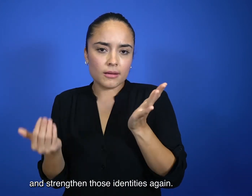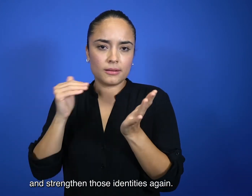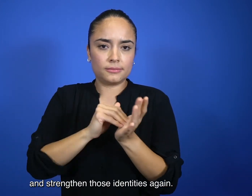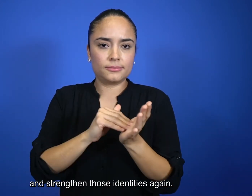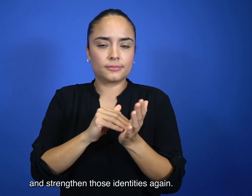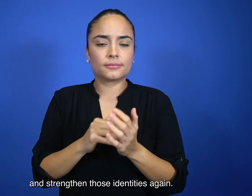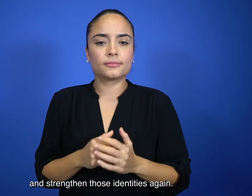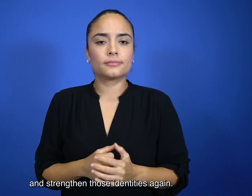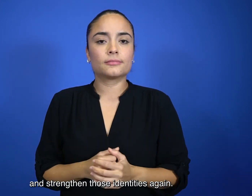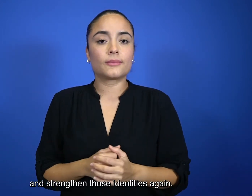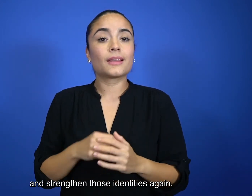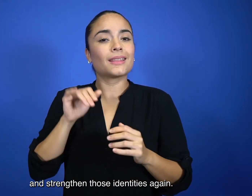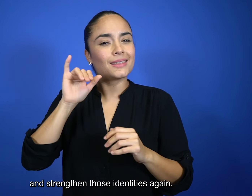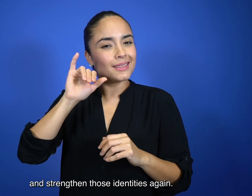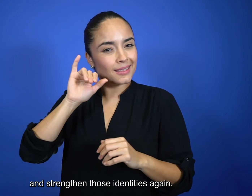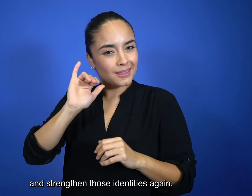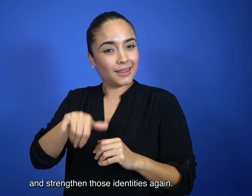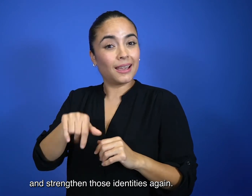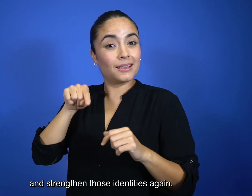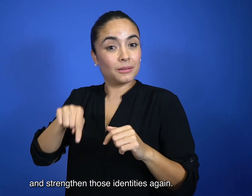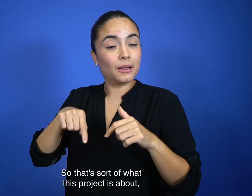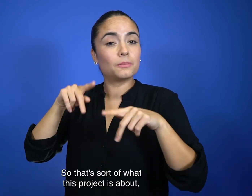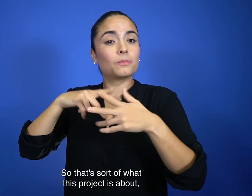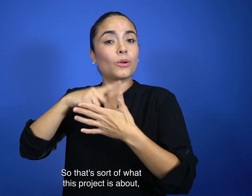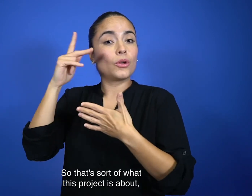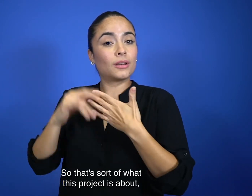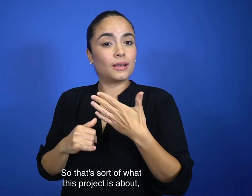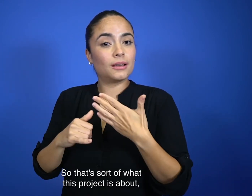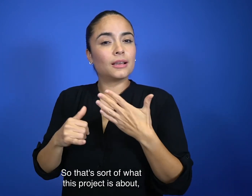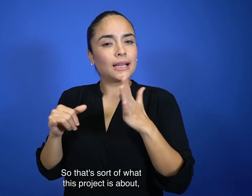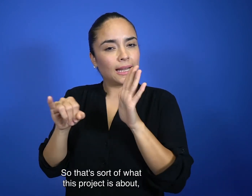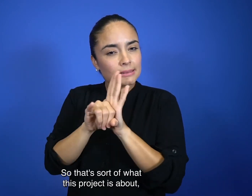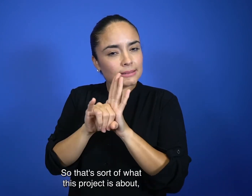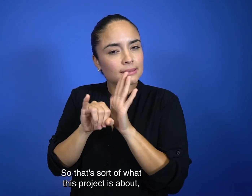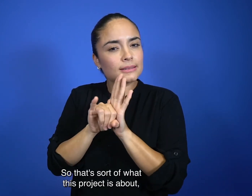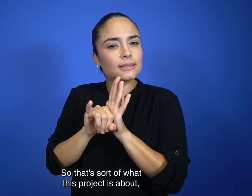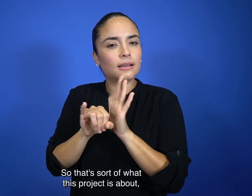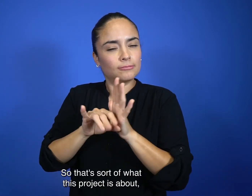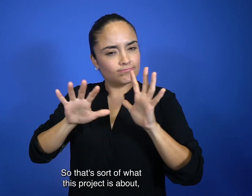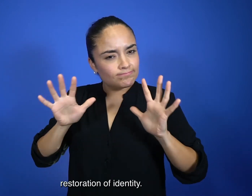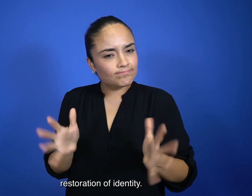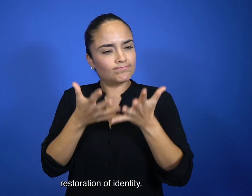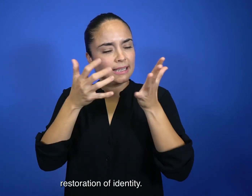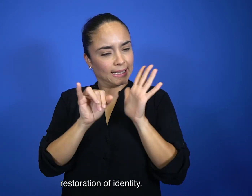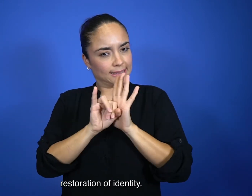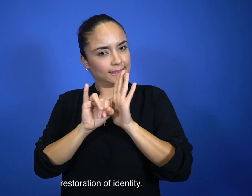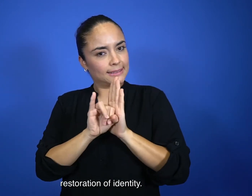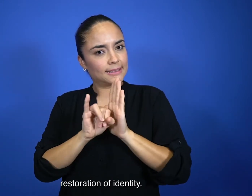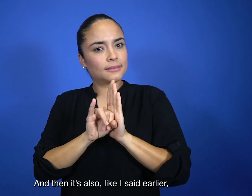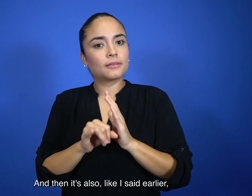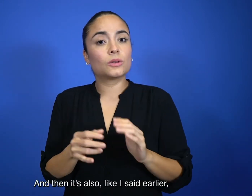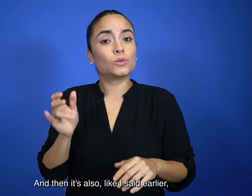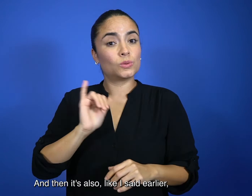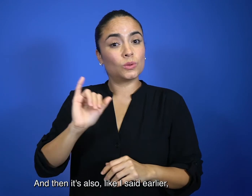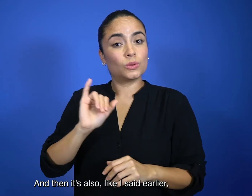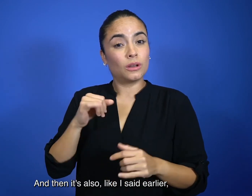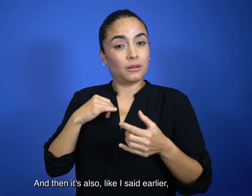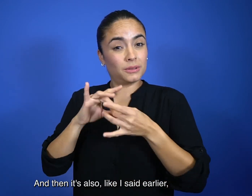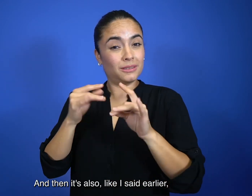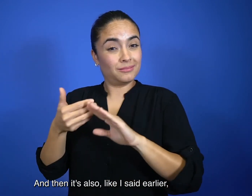strengthen those identities again. So that's sort of what this project is about, restoration of identity. And then it's also, like I